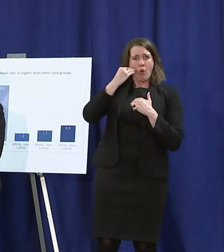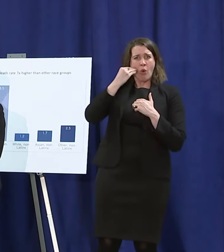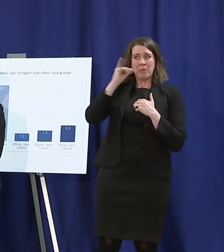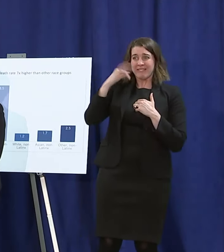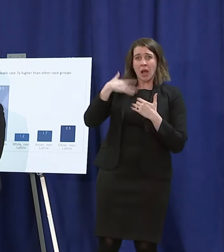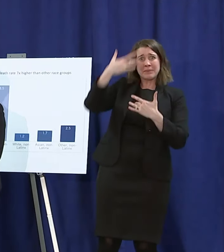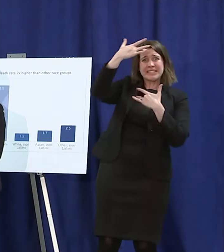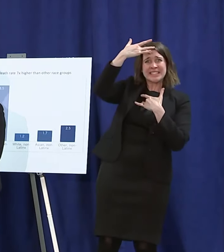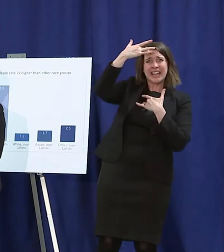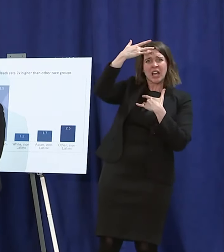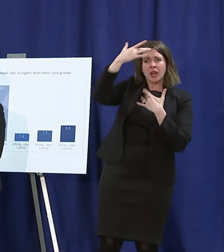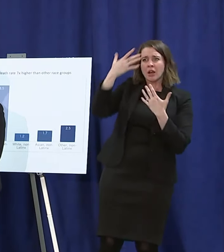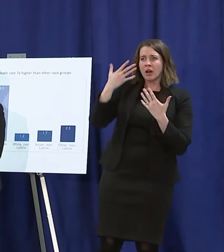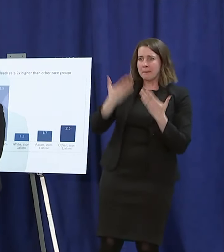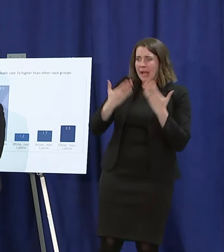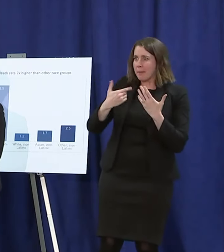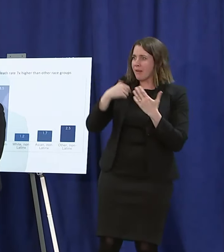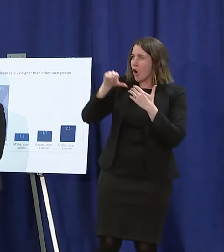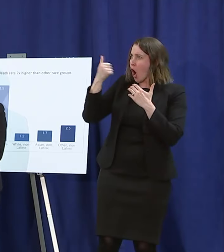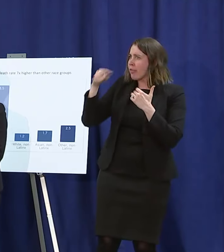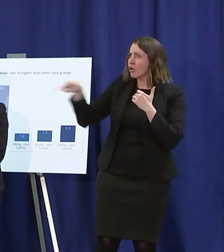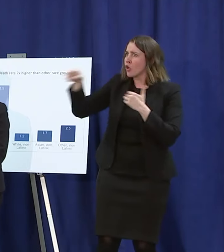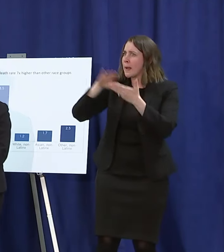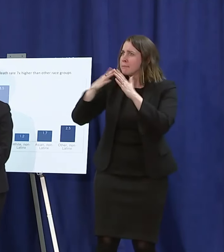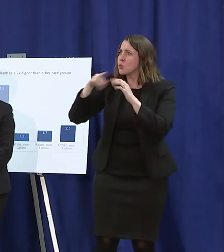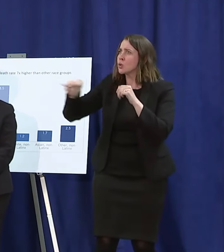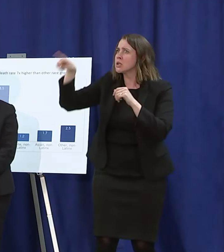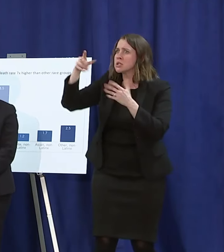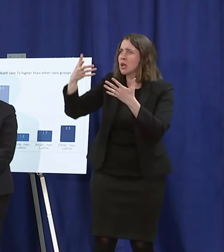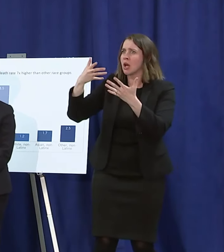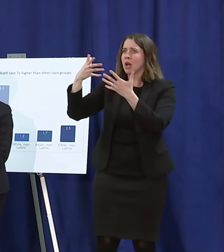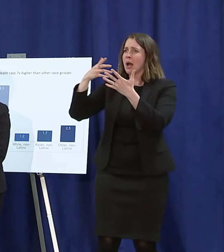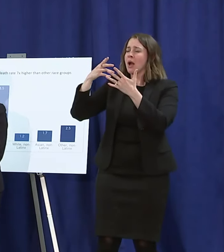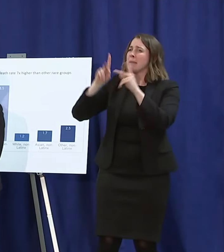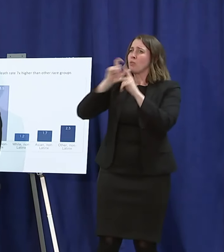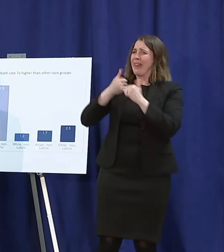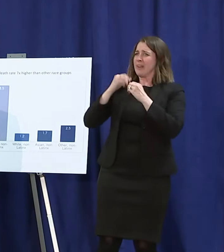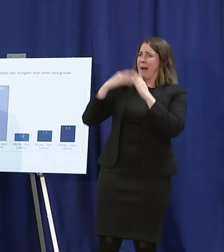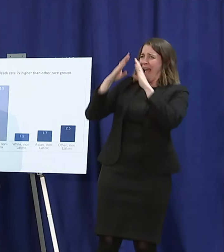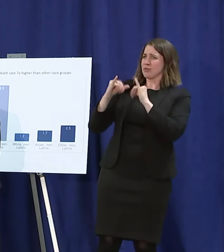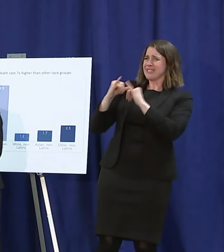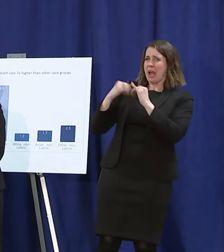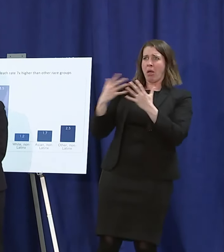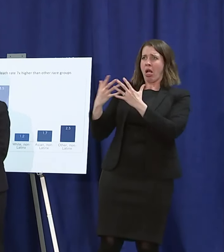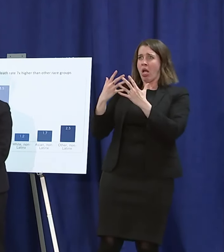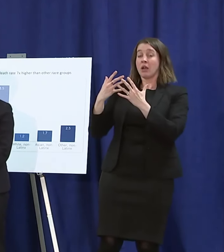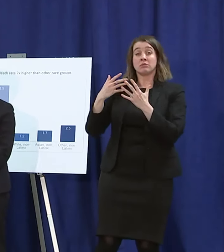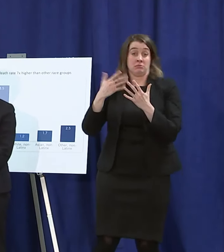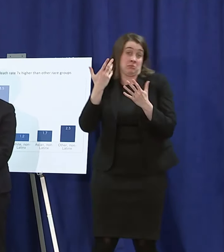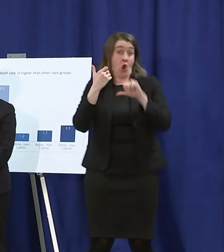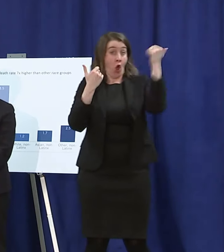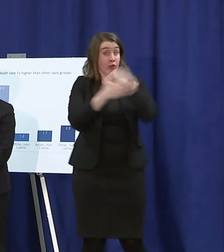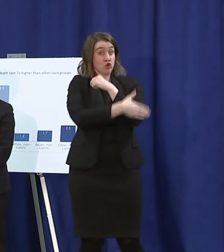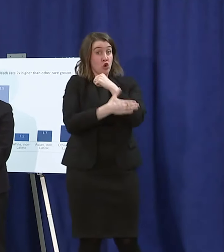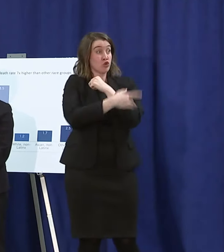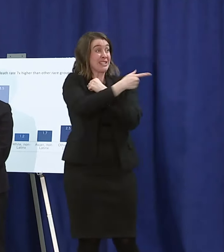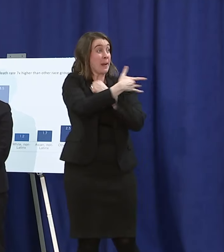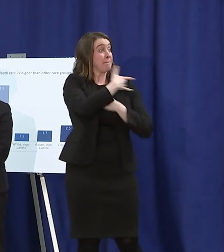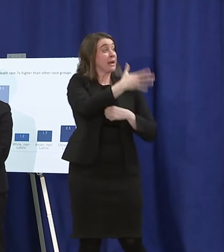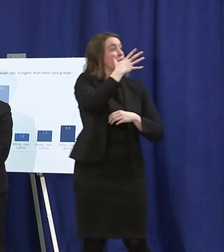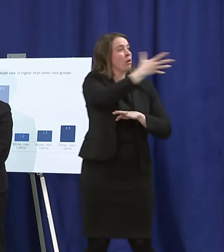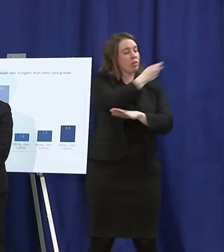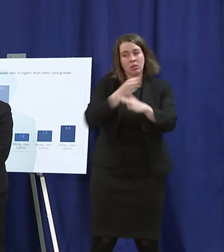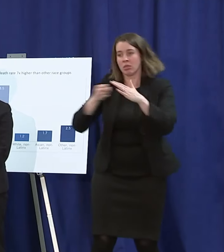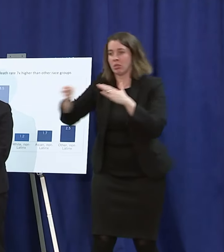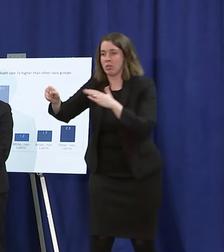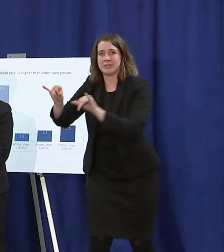an environment where they can self-quarantine, there are in other countries, they've put them in places where they can be quarantined safely for 2 weeks until they're able to go